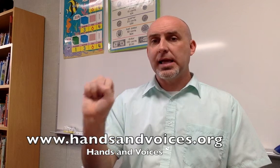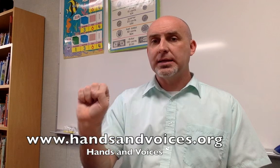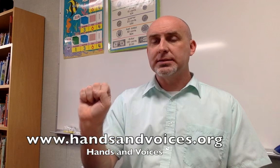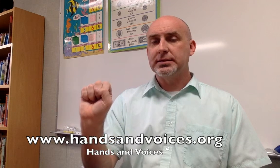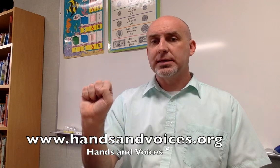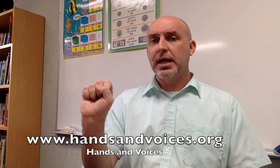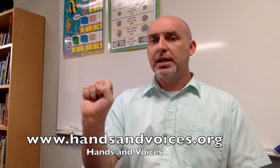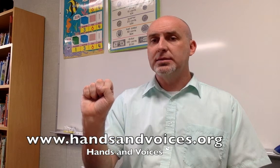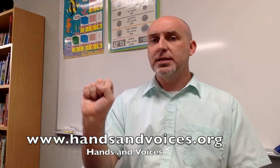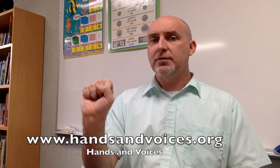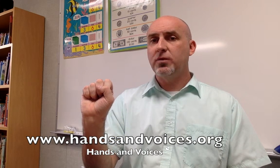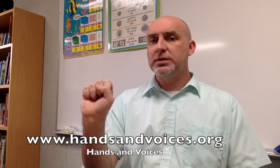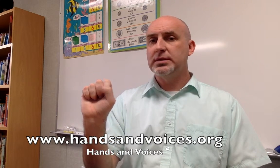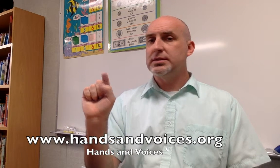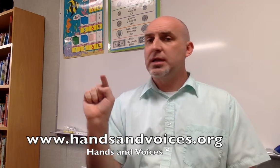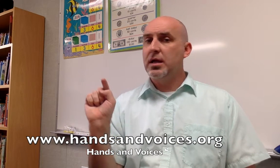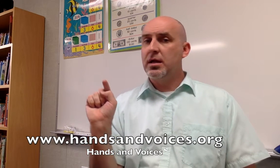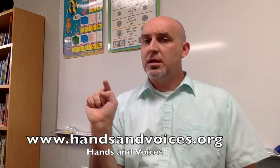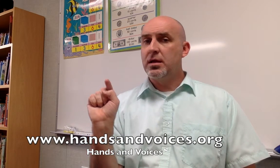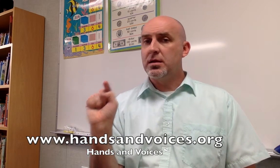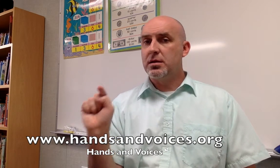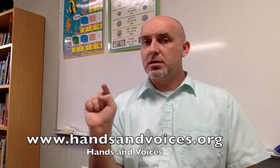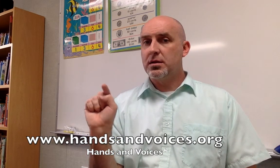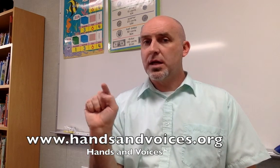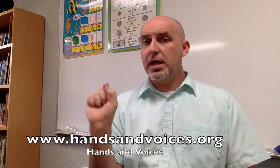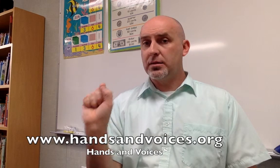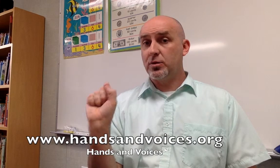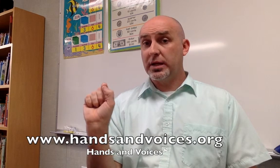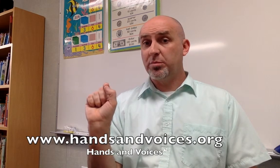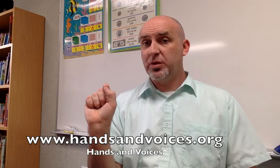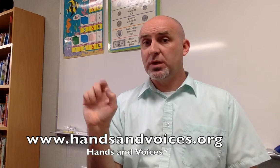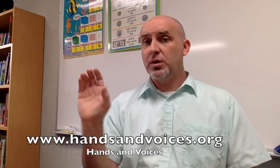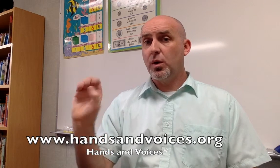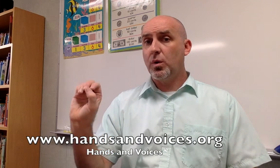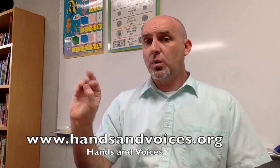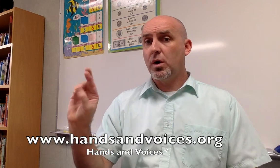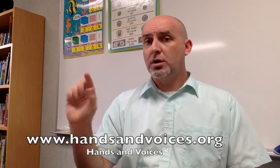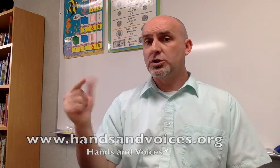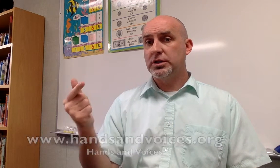V-O-I-C-E-S, Hands and Voices, dot, or like a period, O-R-G,